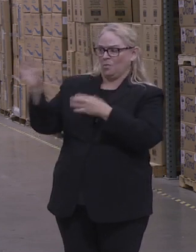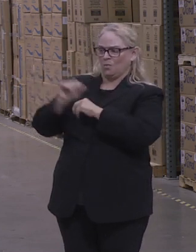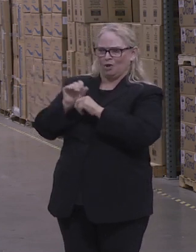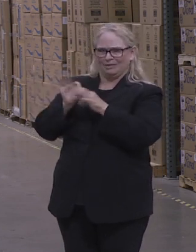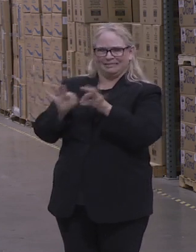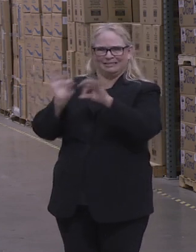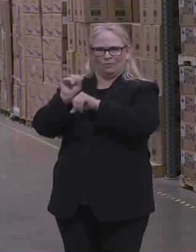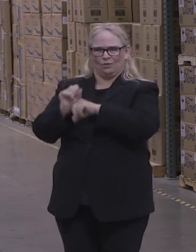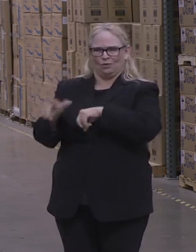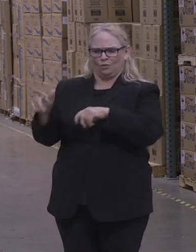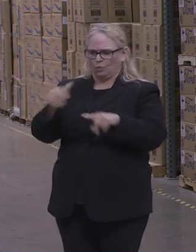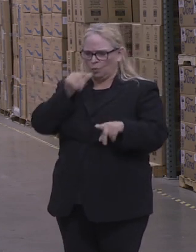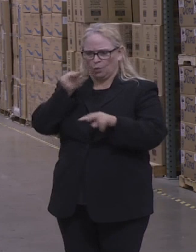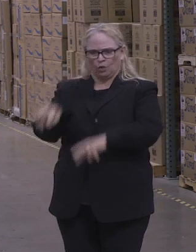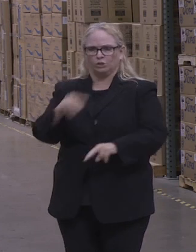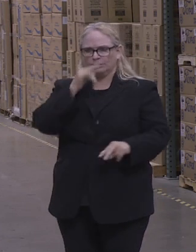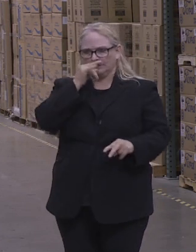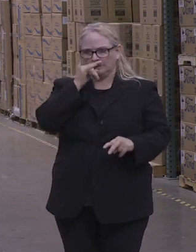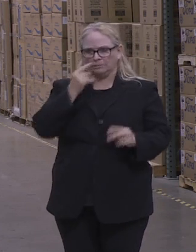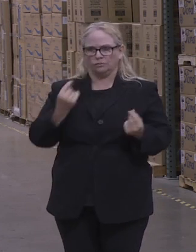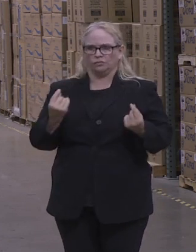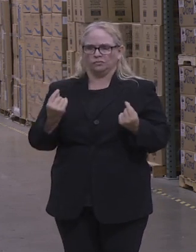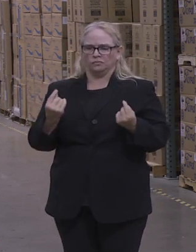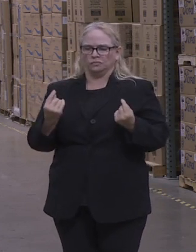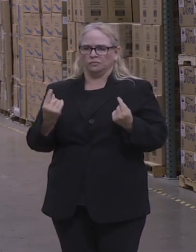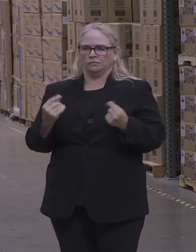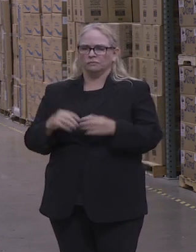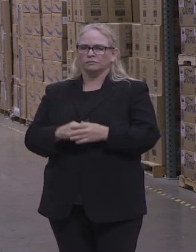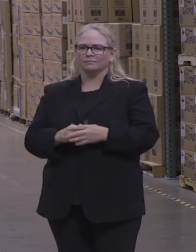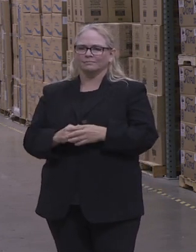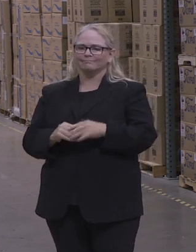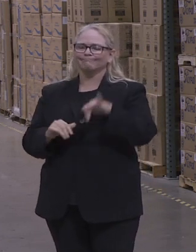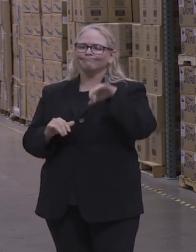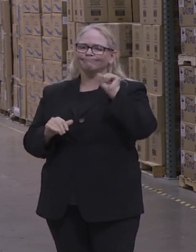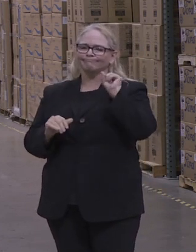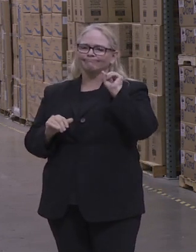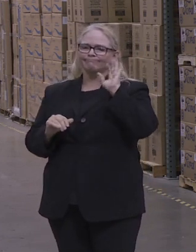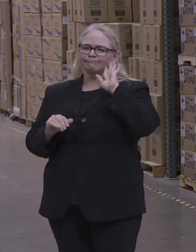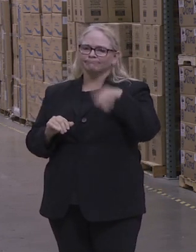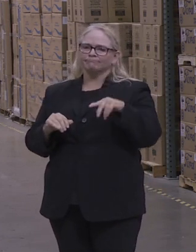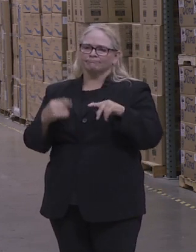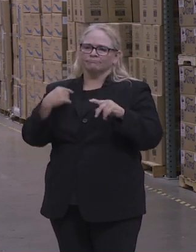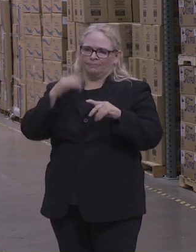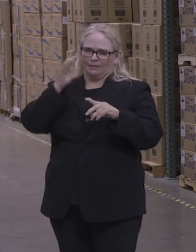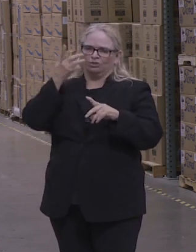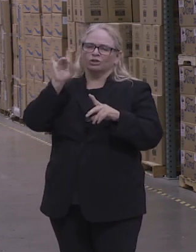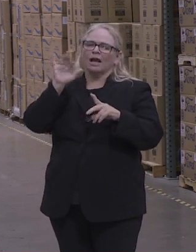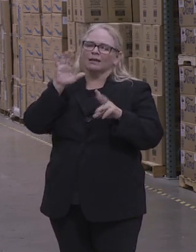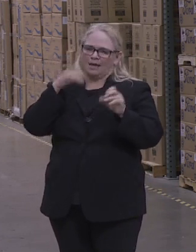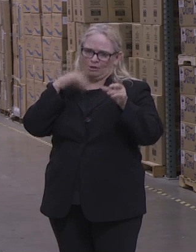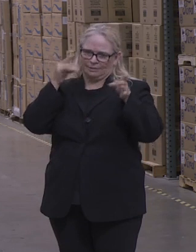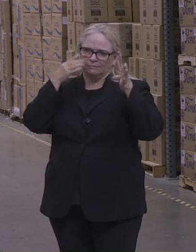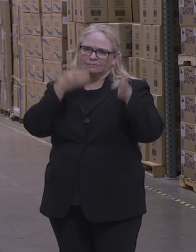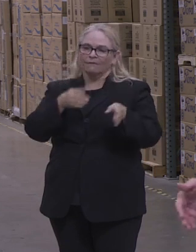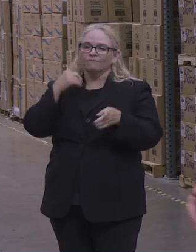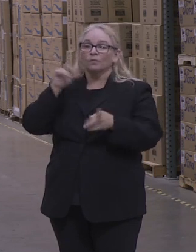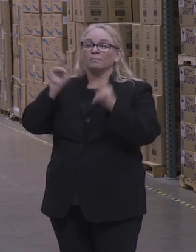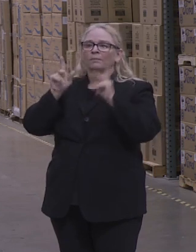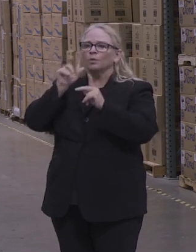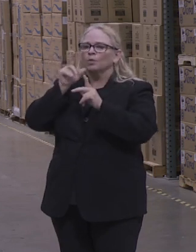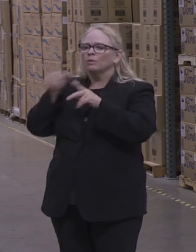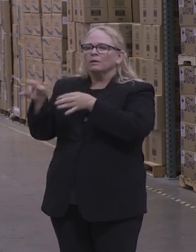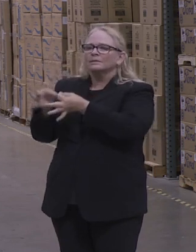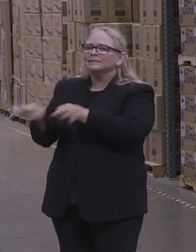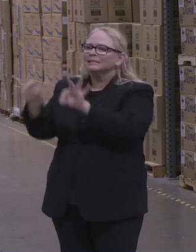to increase childcare slots in the state of California, particularly targeted at essential workers. And you're right,